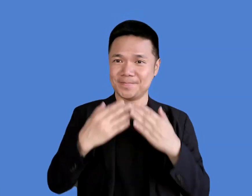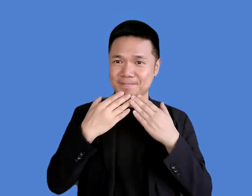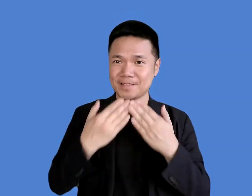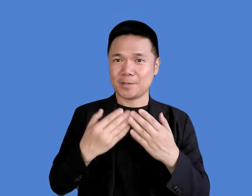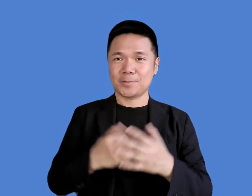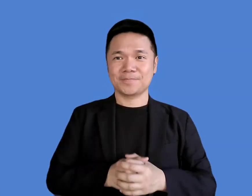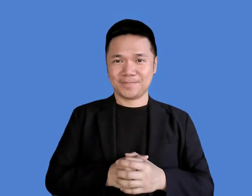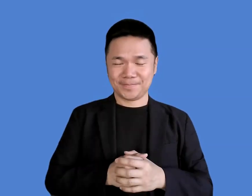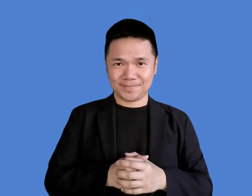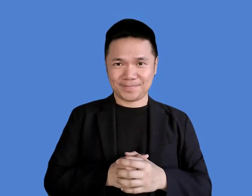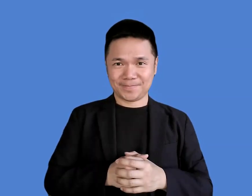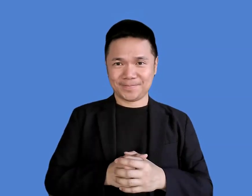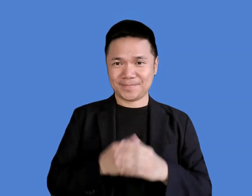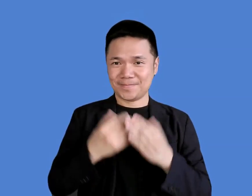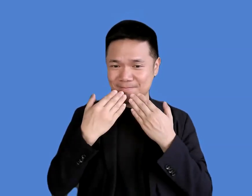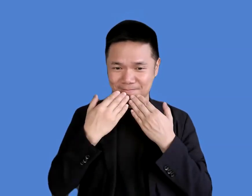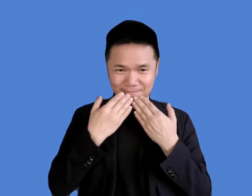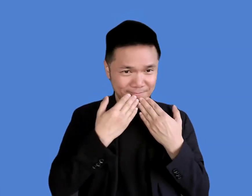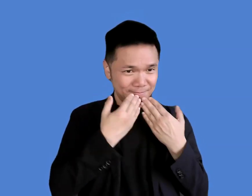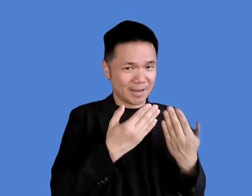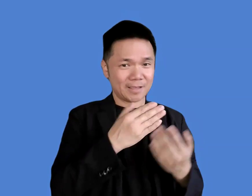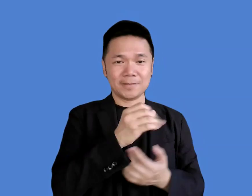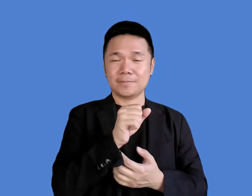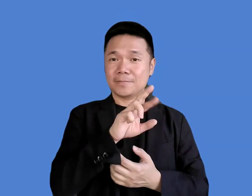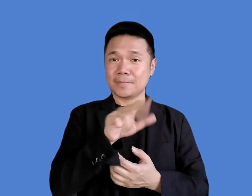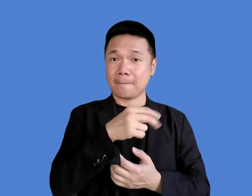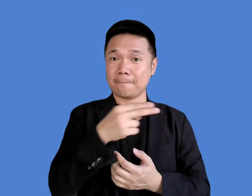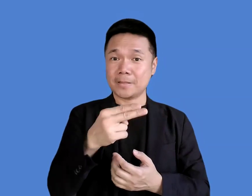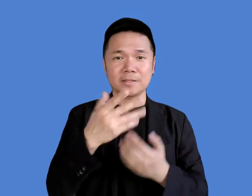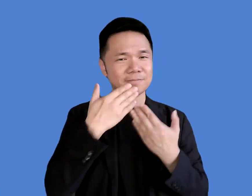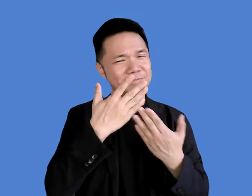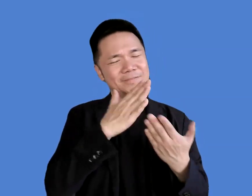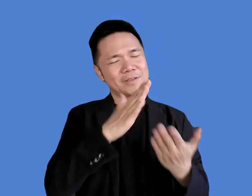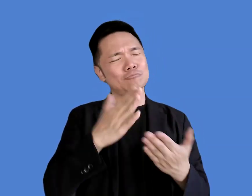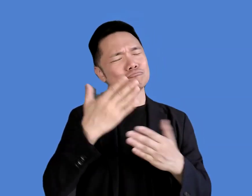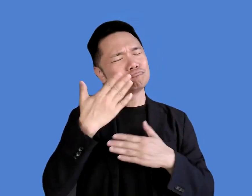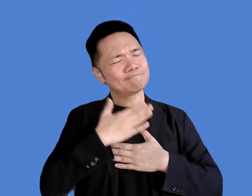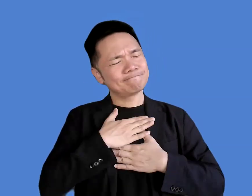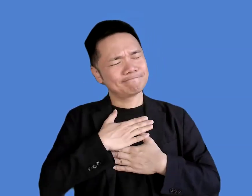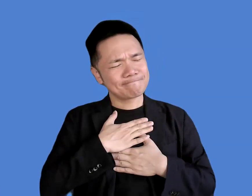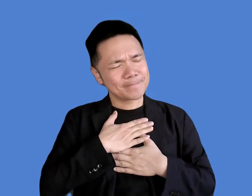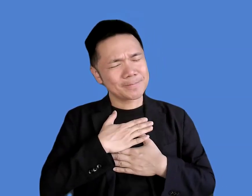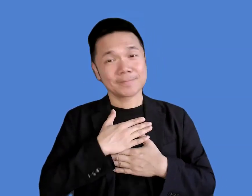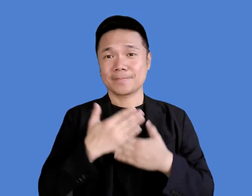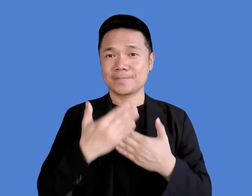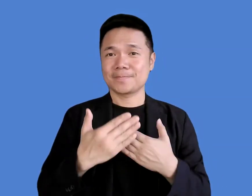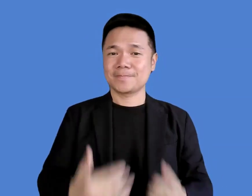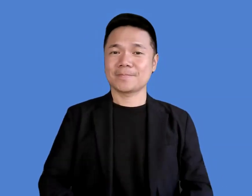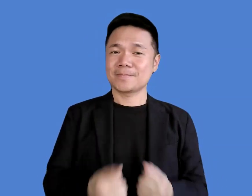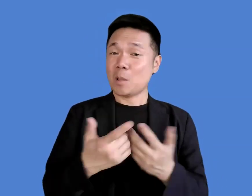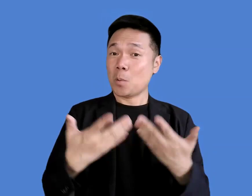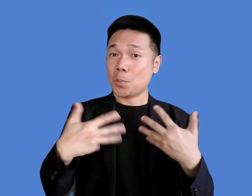Thank you so much, Sarah. We really, really appreciate your remarks and for joining us today, and we're equally